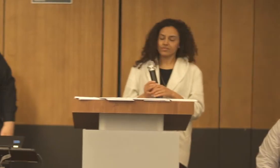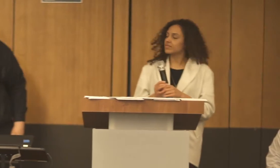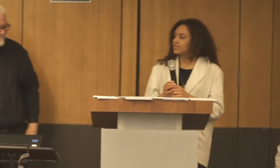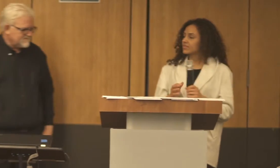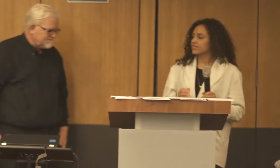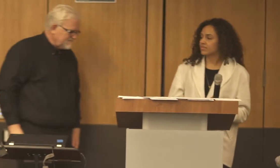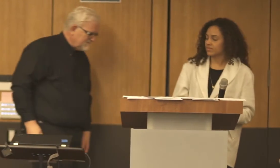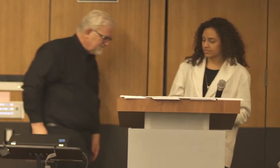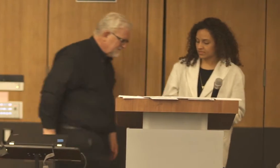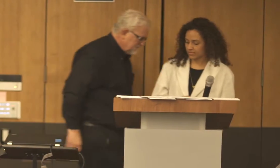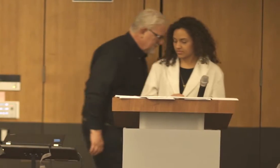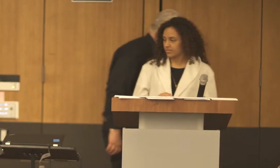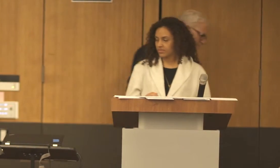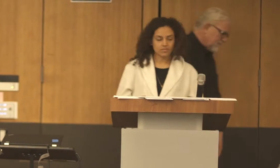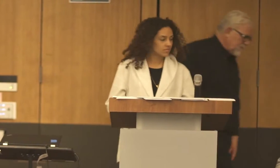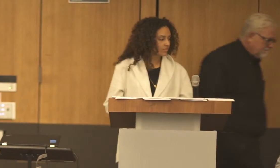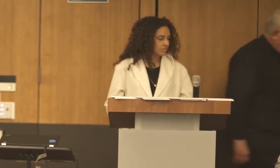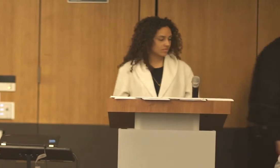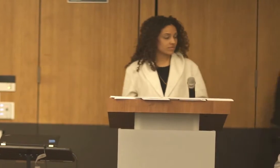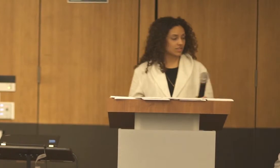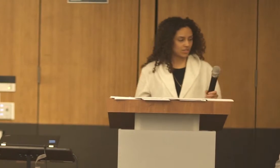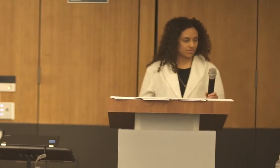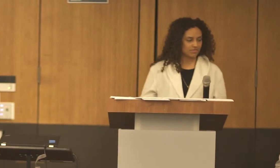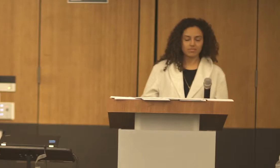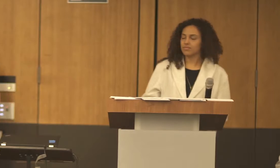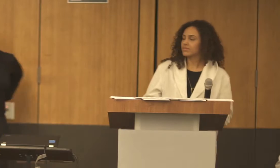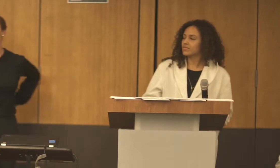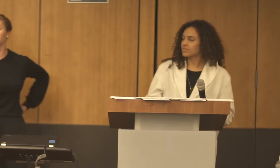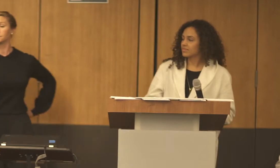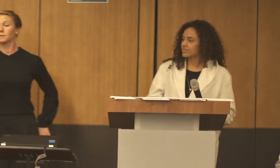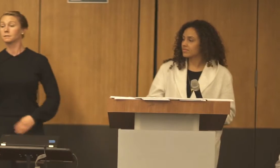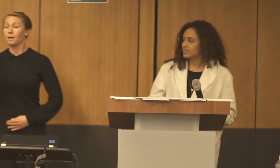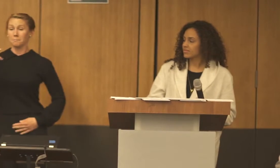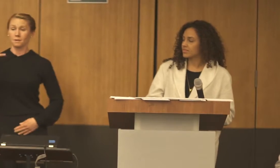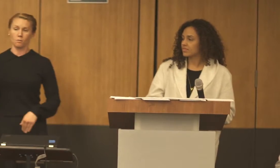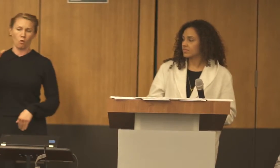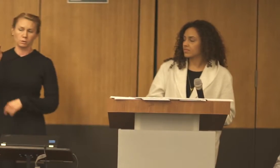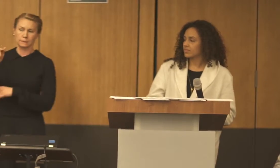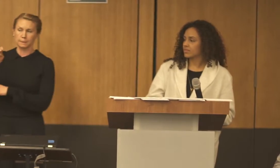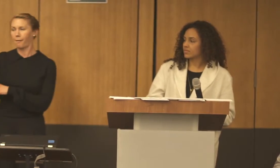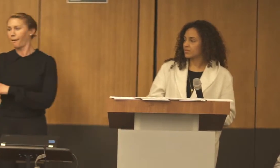So the SAP Autism at Work, they also have a mentor group. So they have